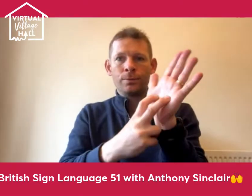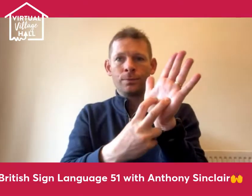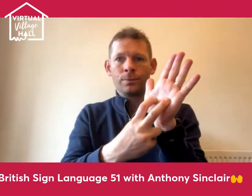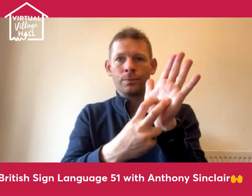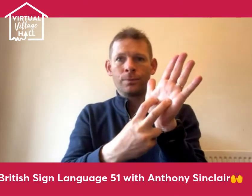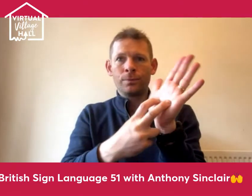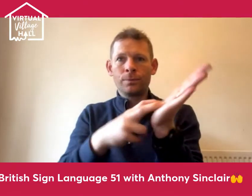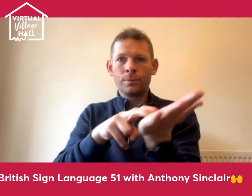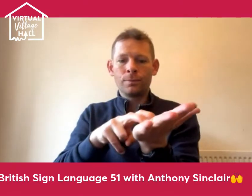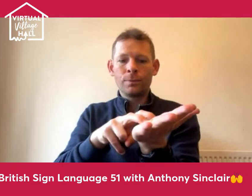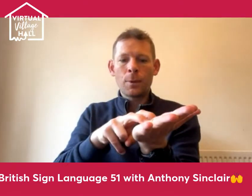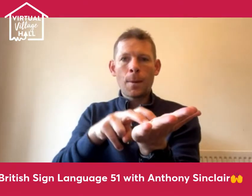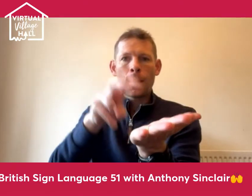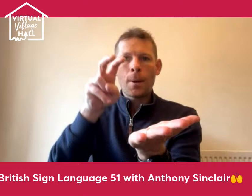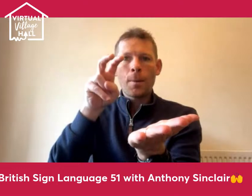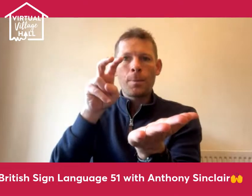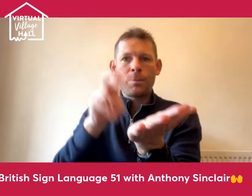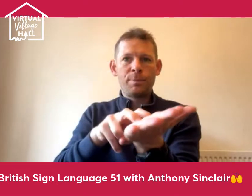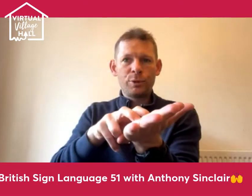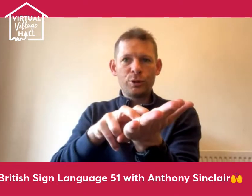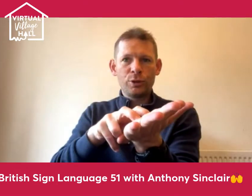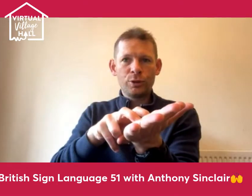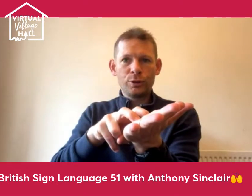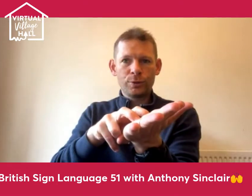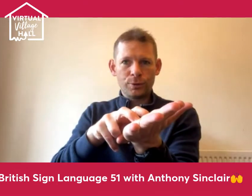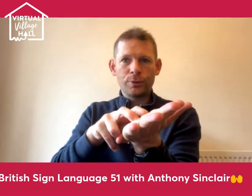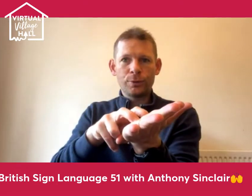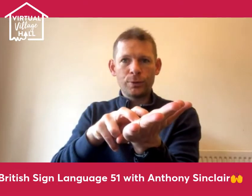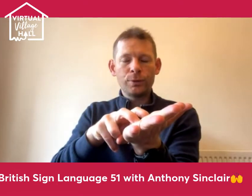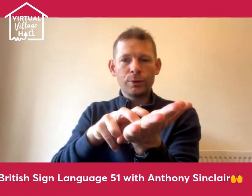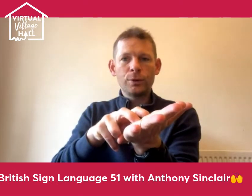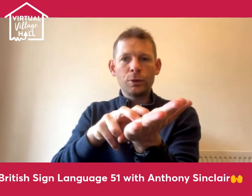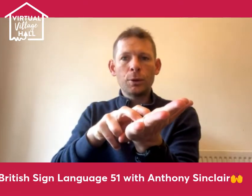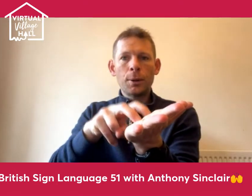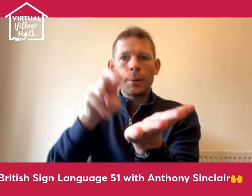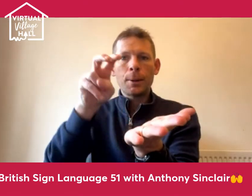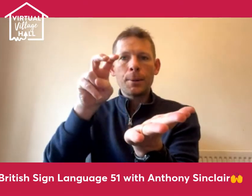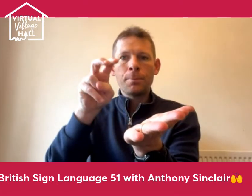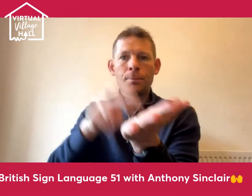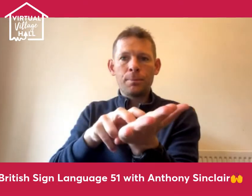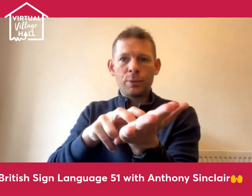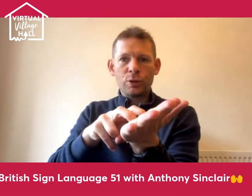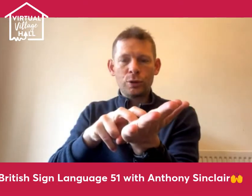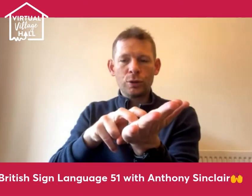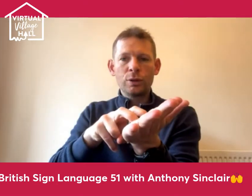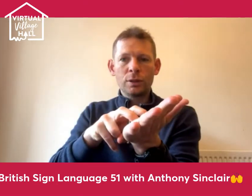So this is how we book something. Book, if you're going to book a